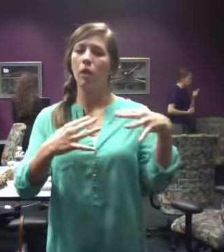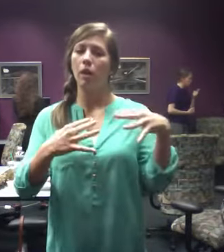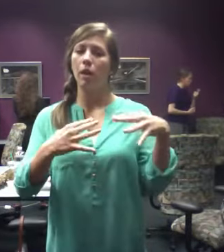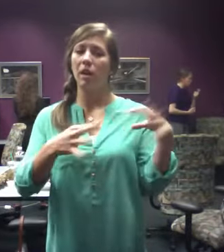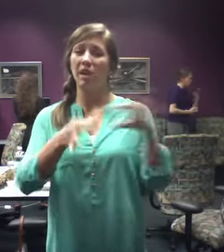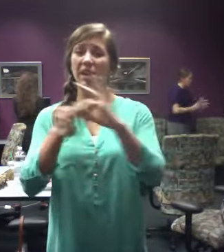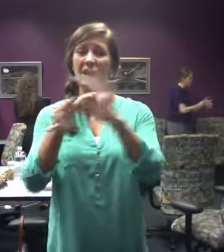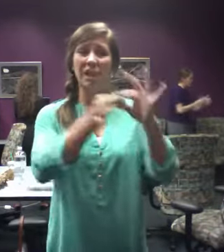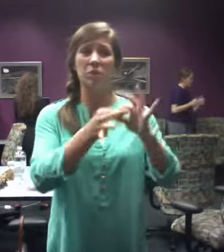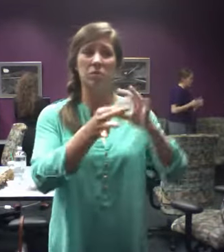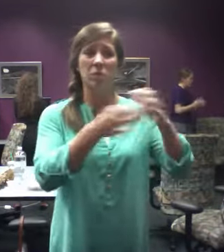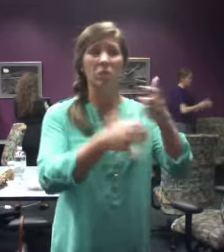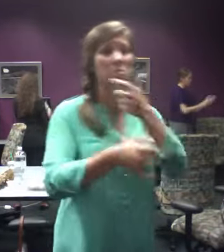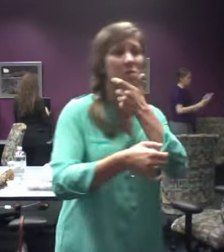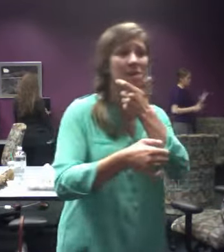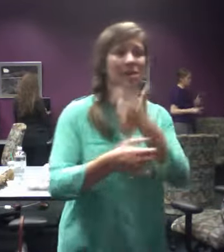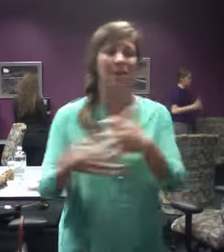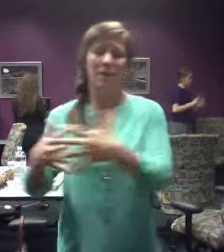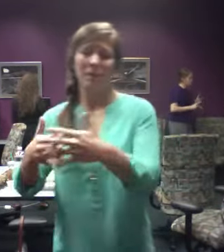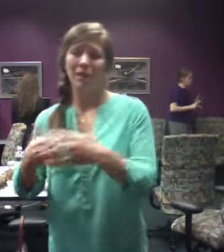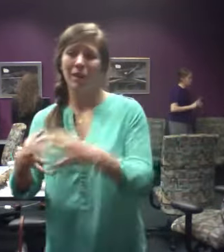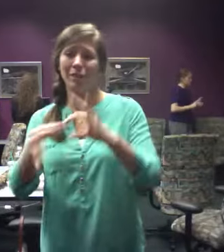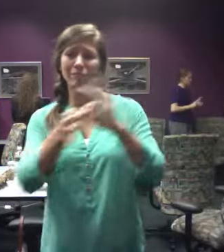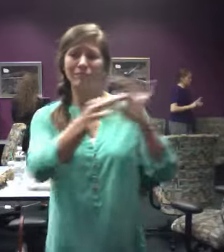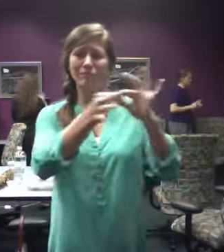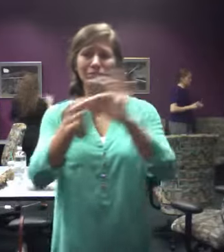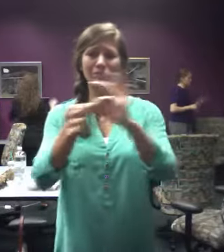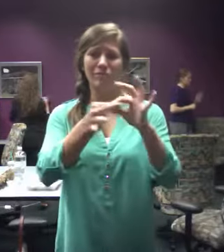supported the colonies.